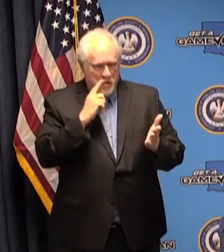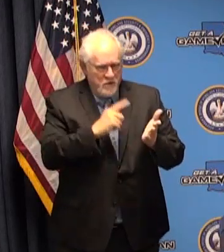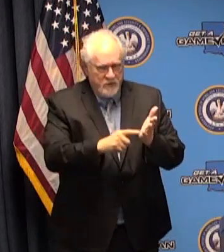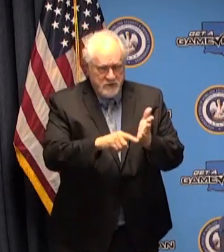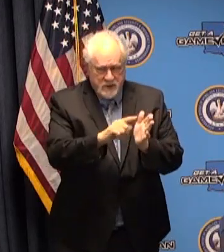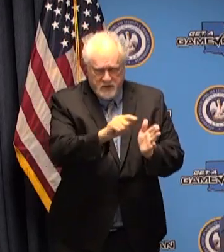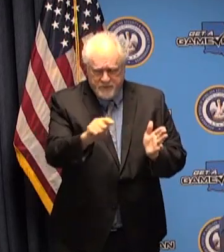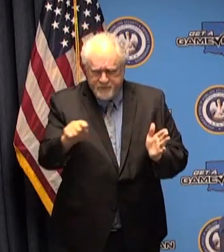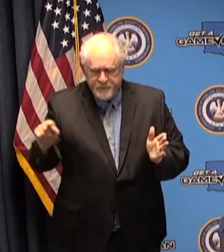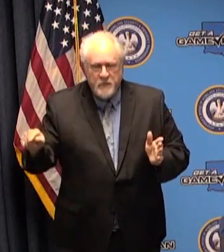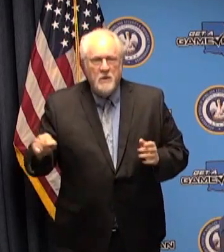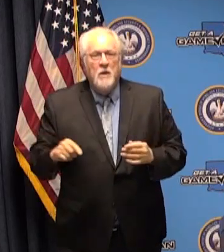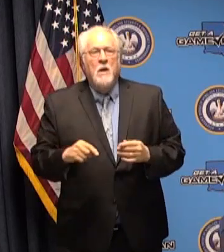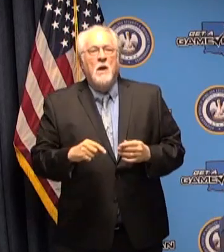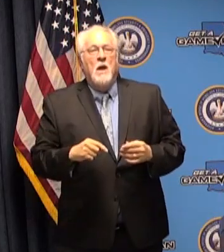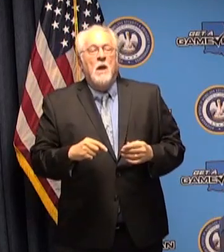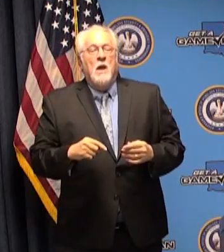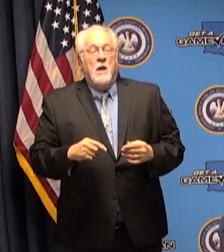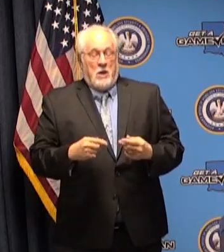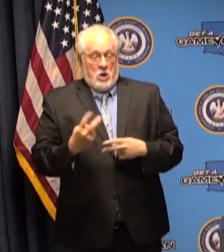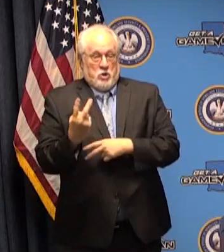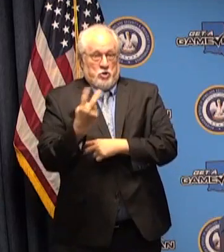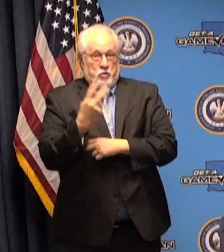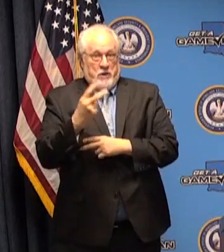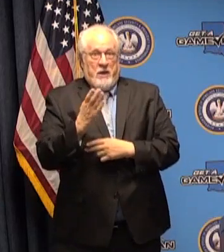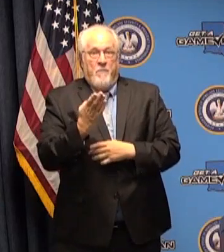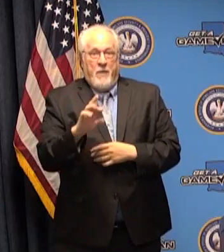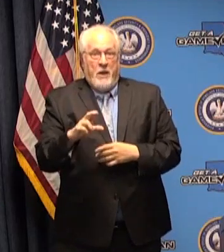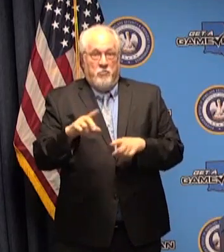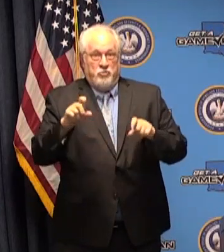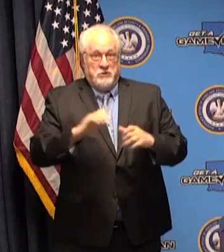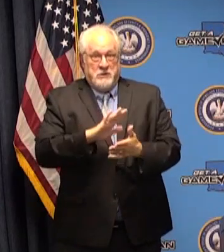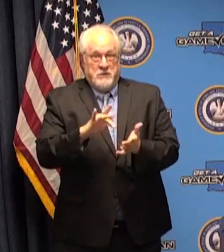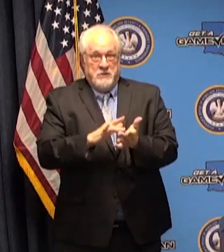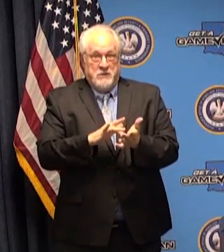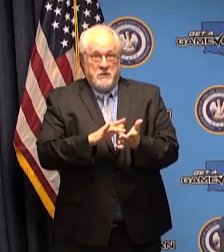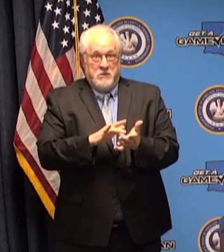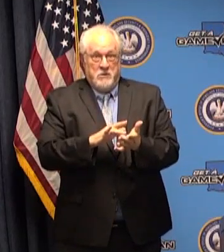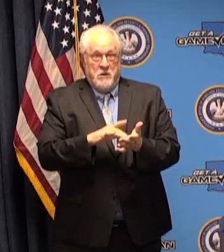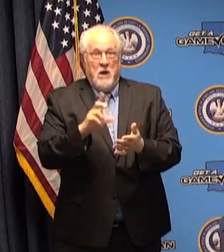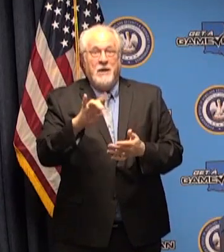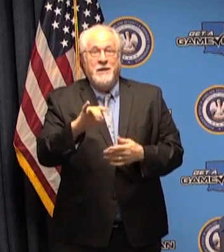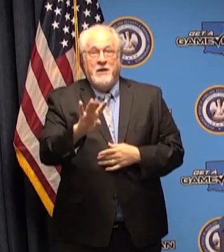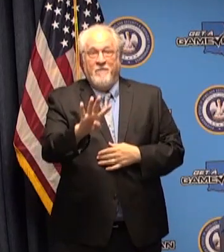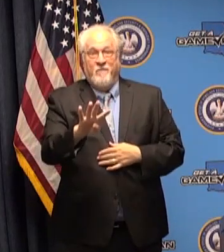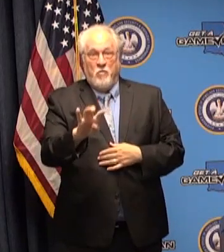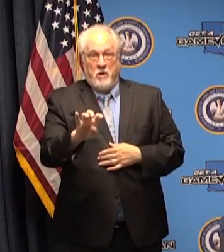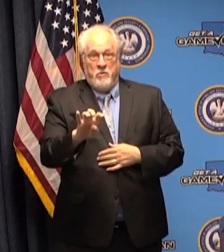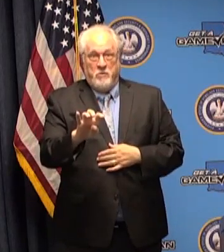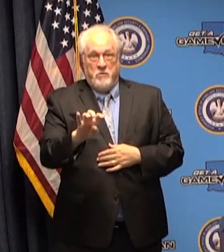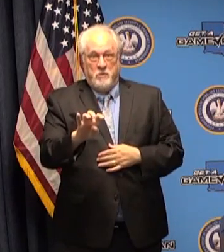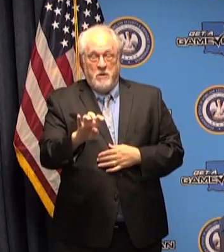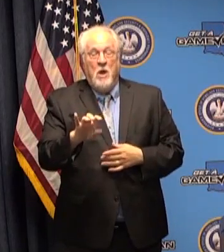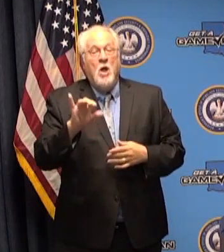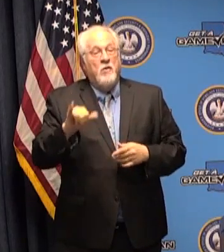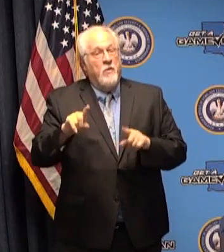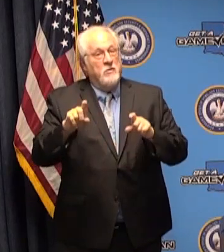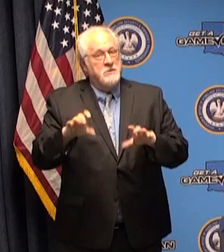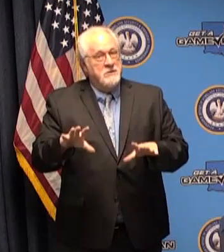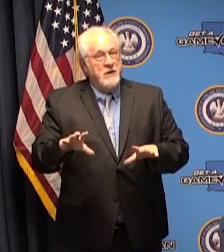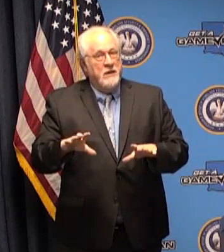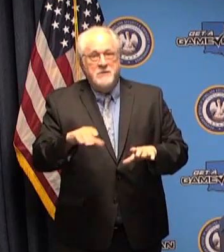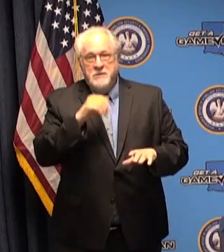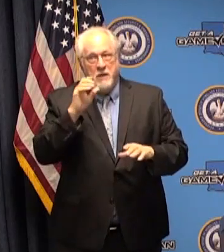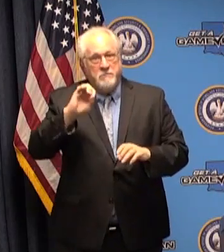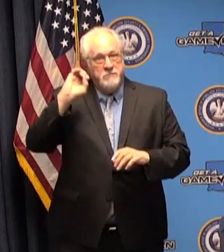investigation. In 2 days, the Baton Rouge test site did 400 tests. Now, those tests haven't